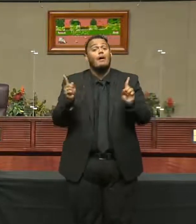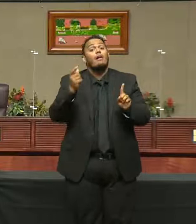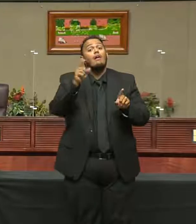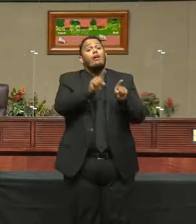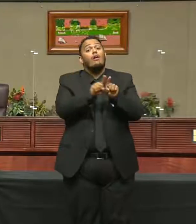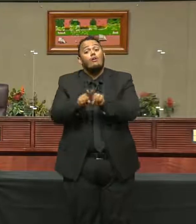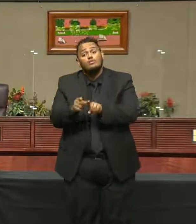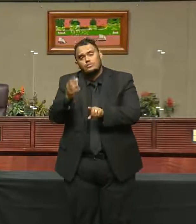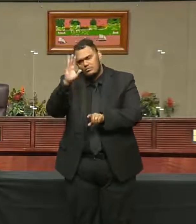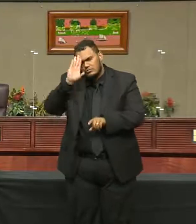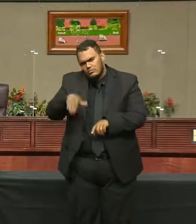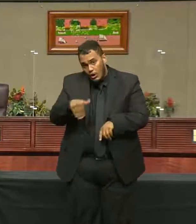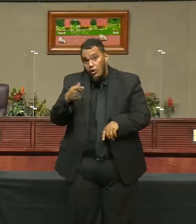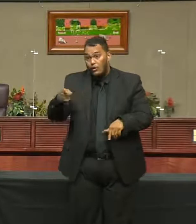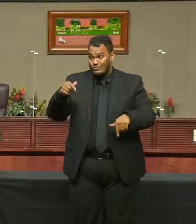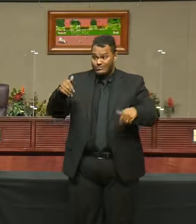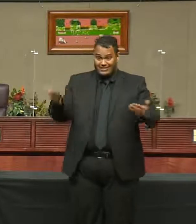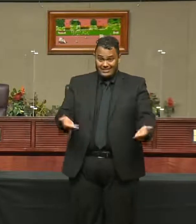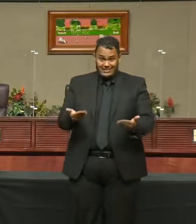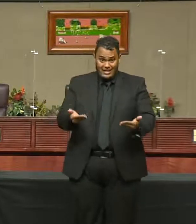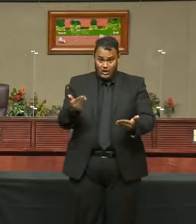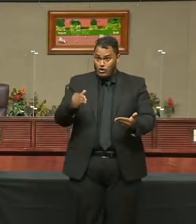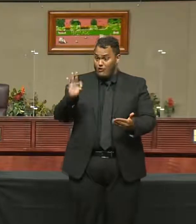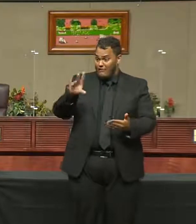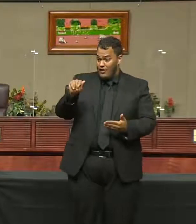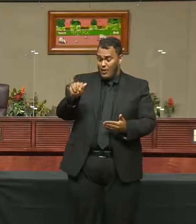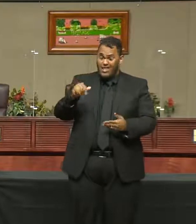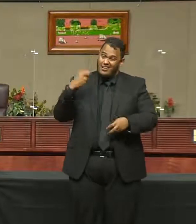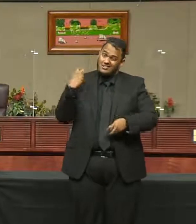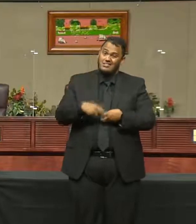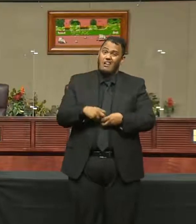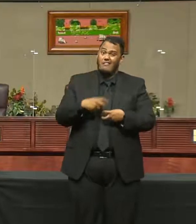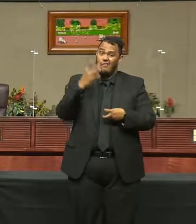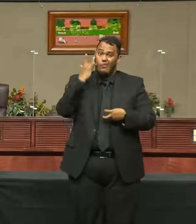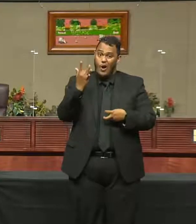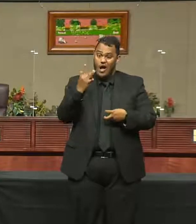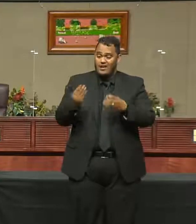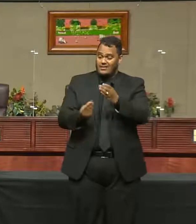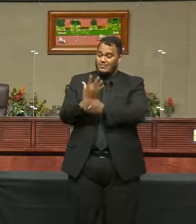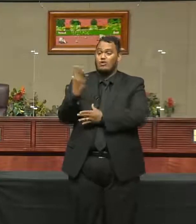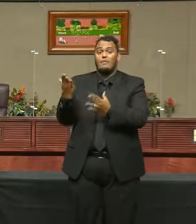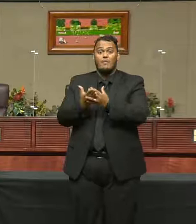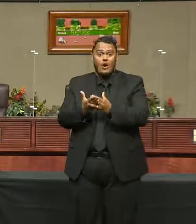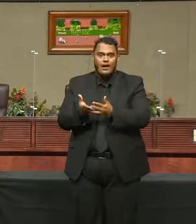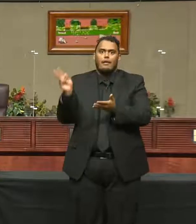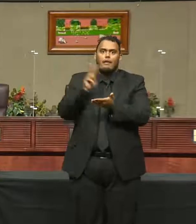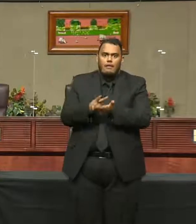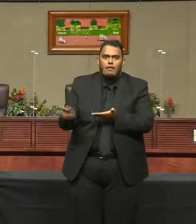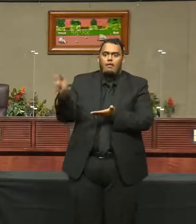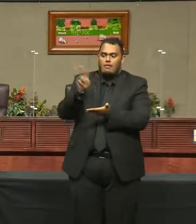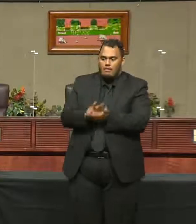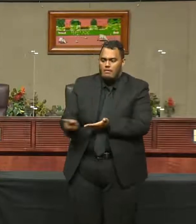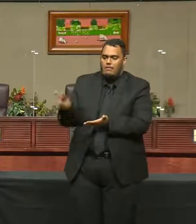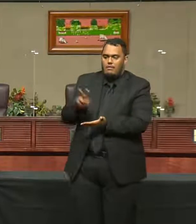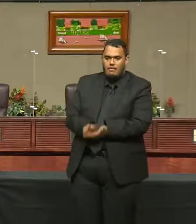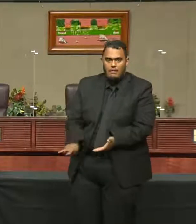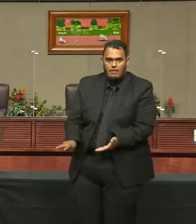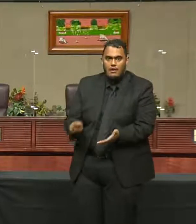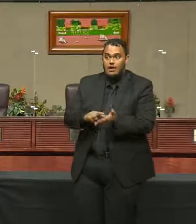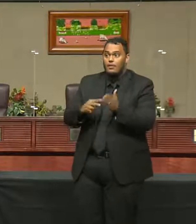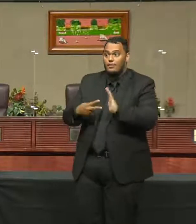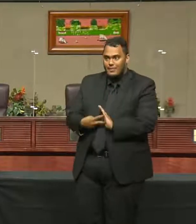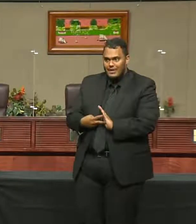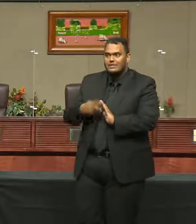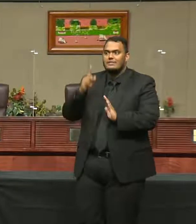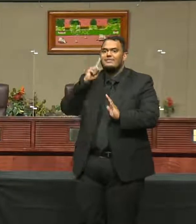2 weeks someone else in another state has a spring break and everyone comes. So we have the next few weeks are going